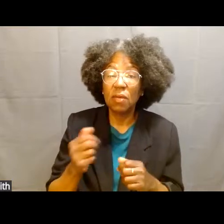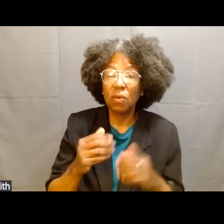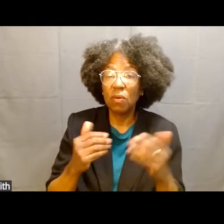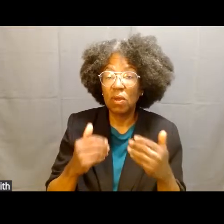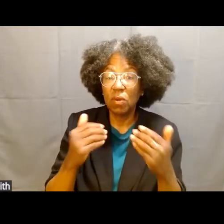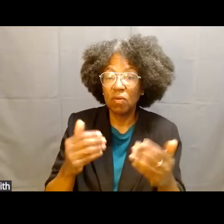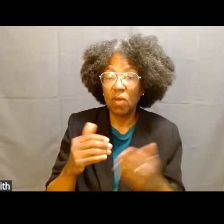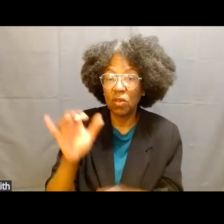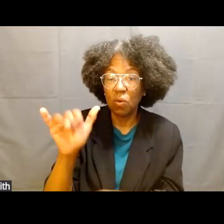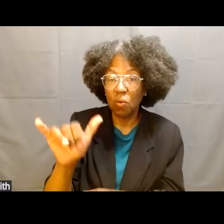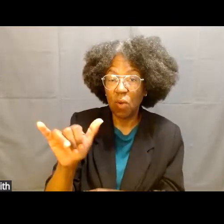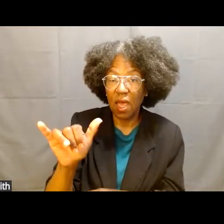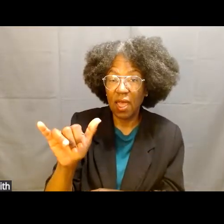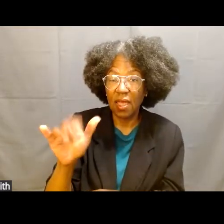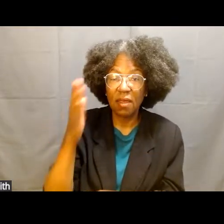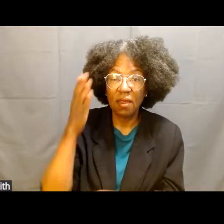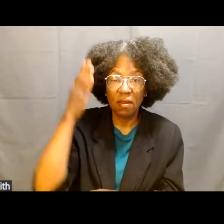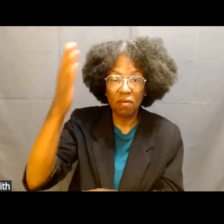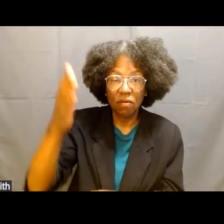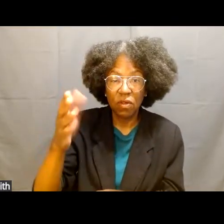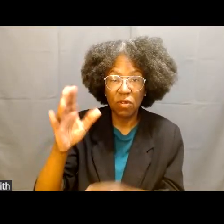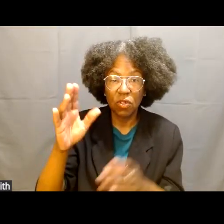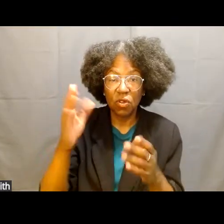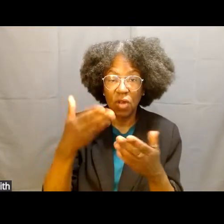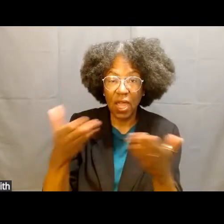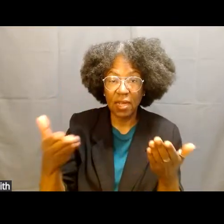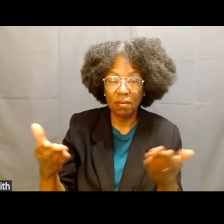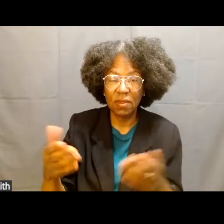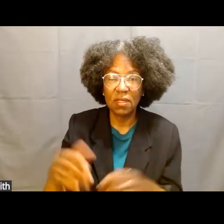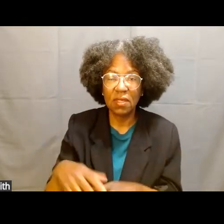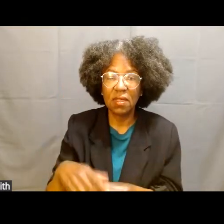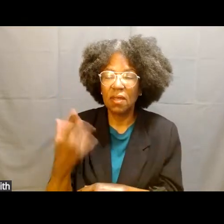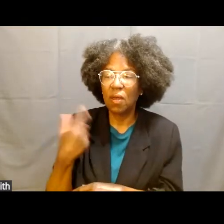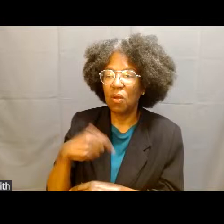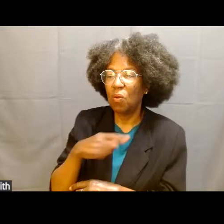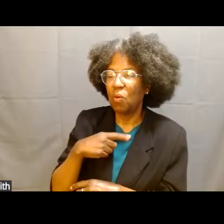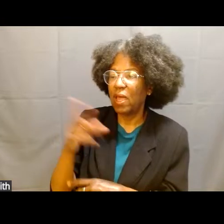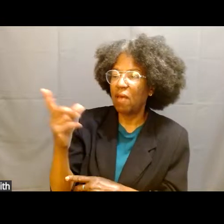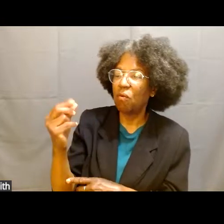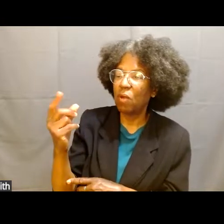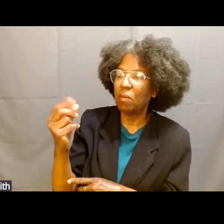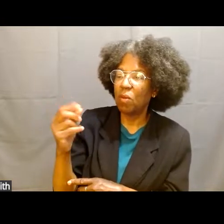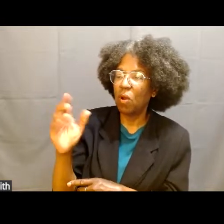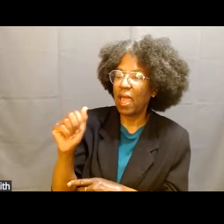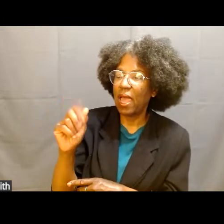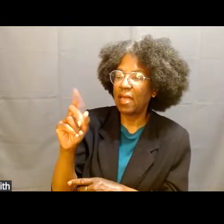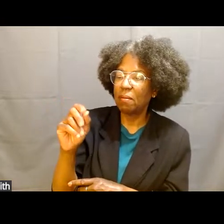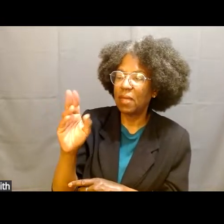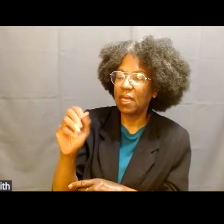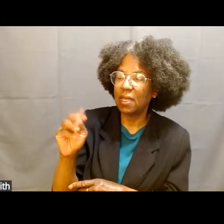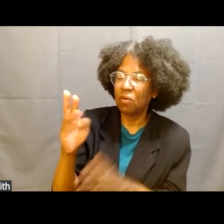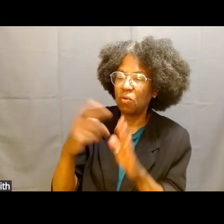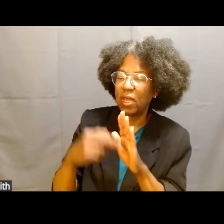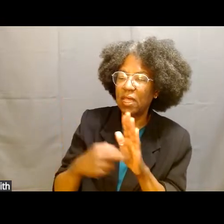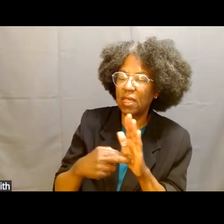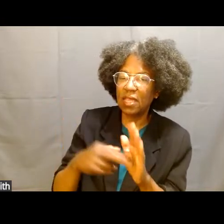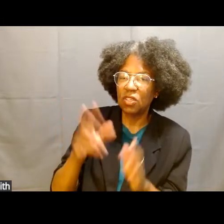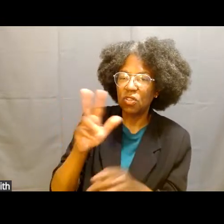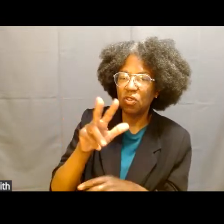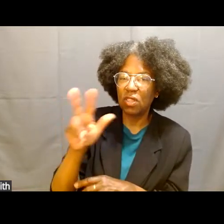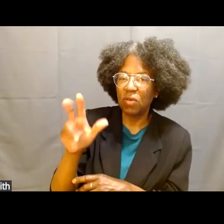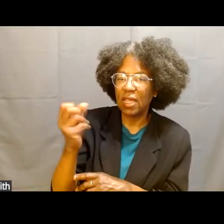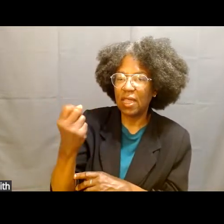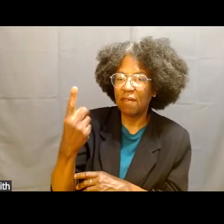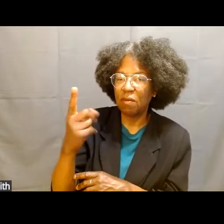future items? We've got one more, admin regulation 3311.1. Sorry, That's okay. Uniform